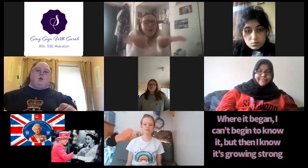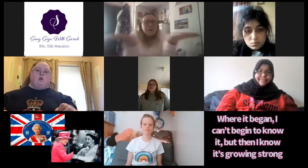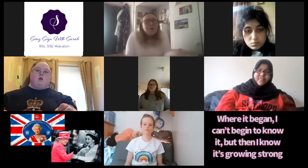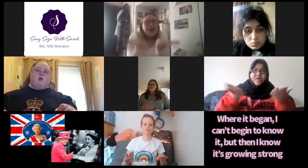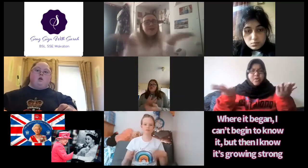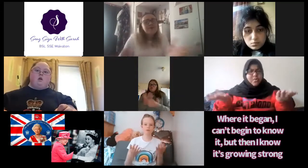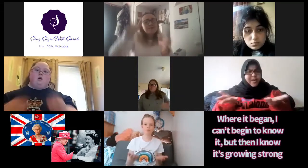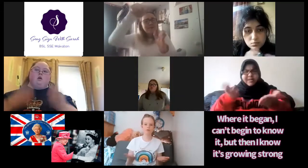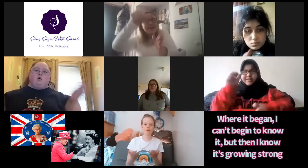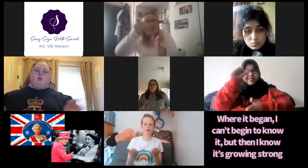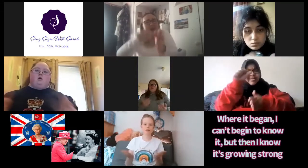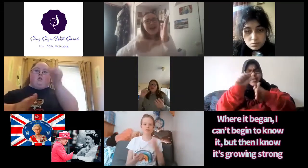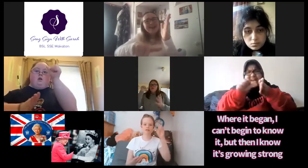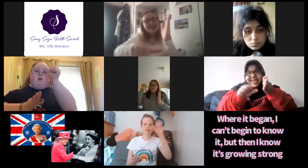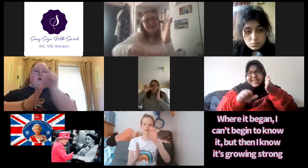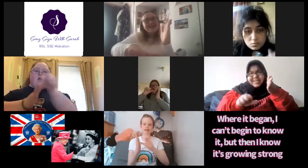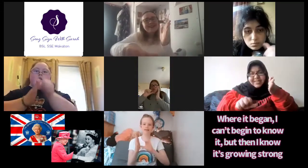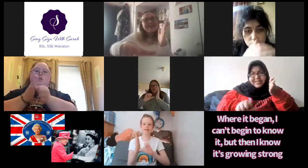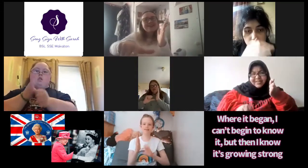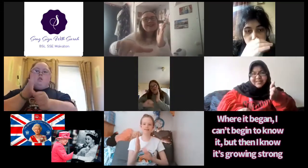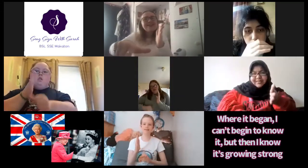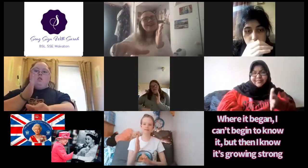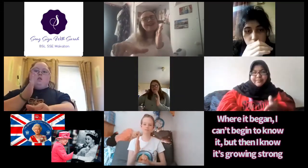Where it began